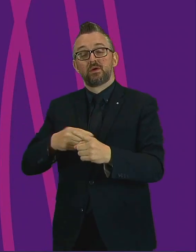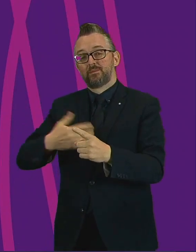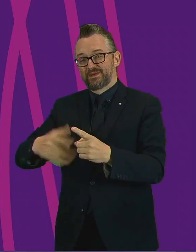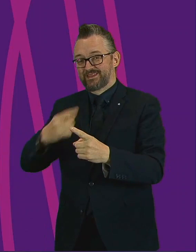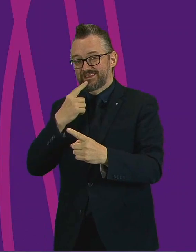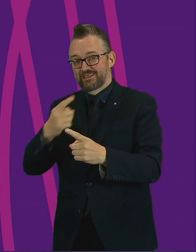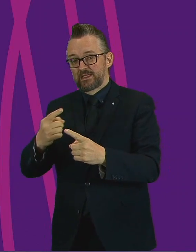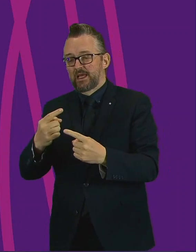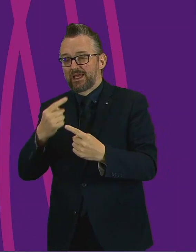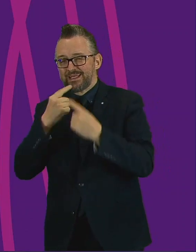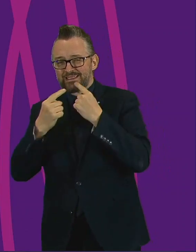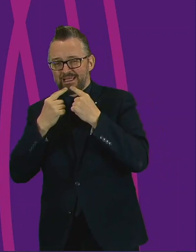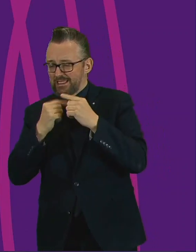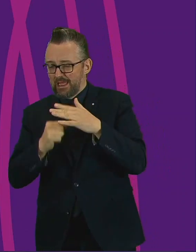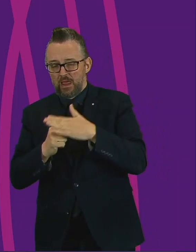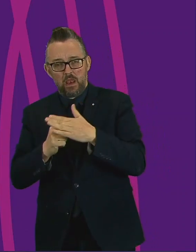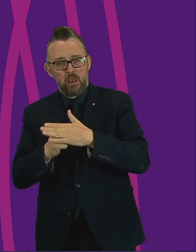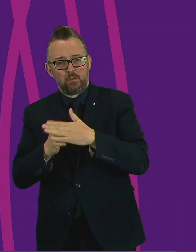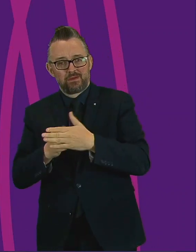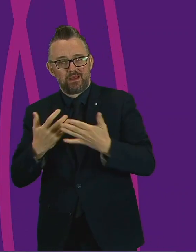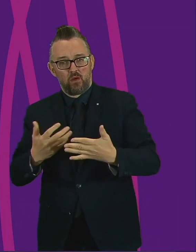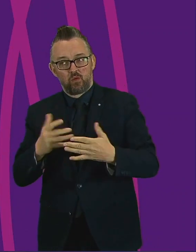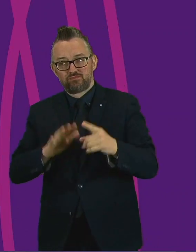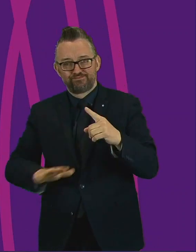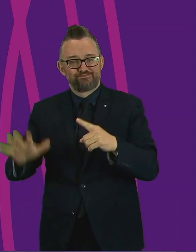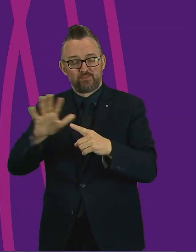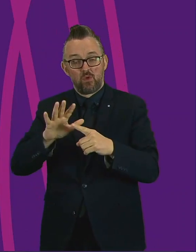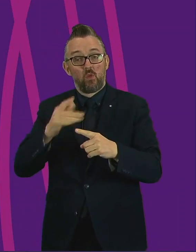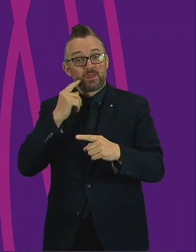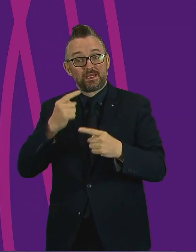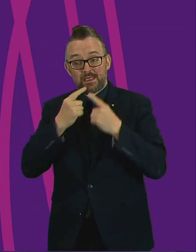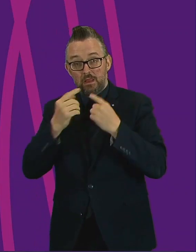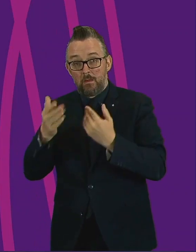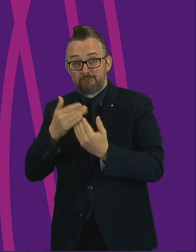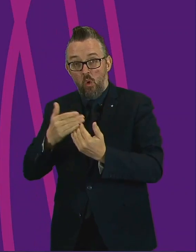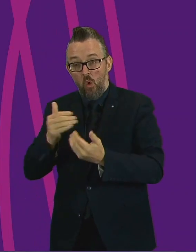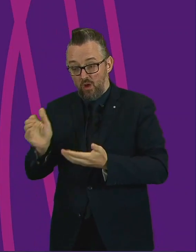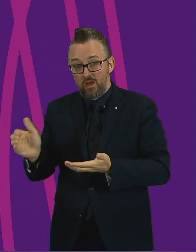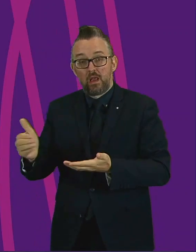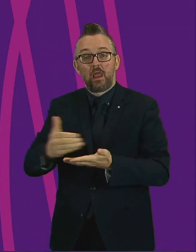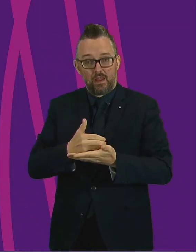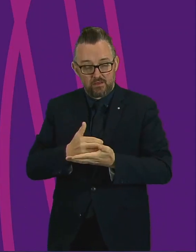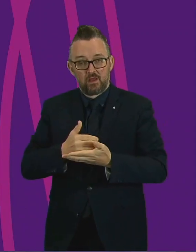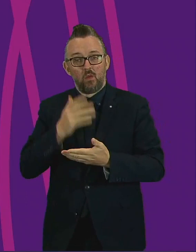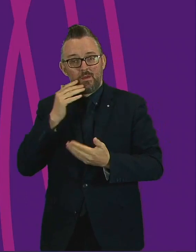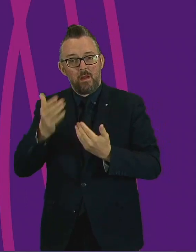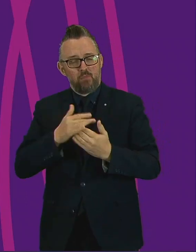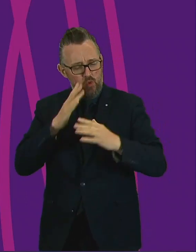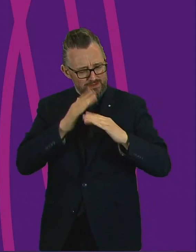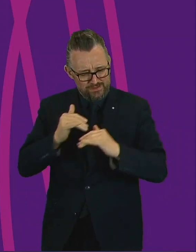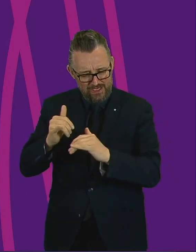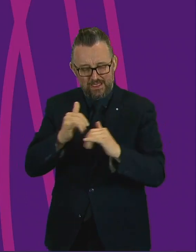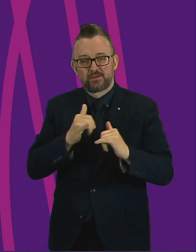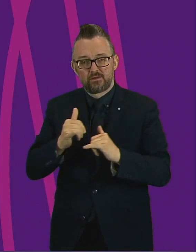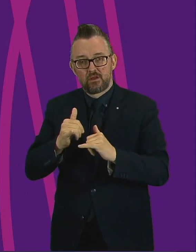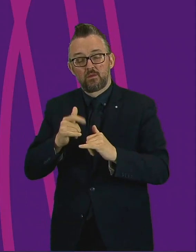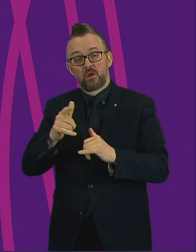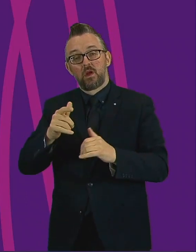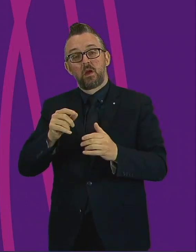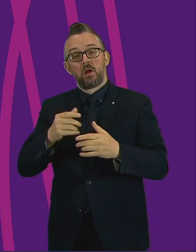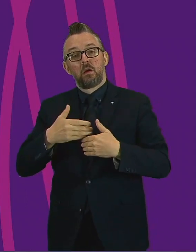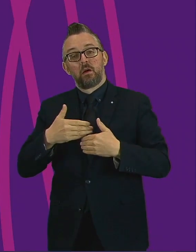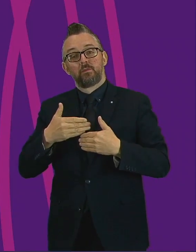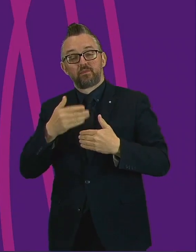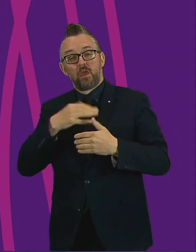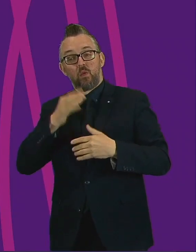limited data in Scotland around this, but as that data increases, then they will want to do further analysis, and I hope that will be as quickly as possible. But I will ask Public Health Scotland perhaps